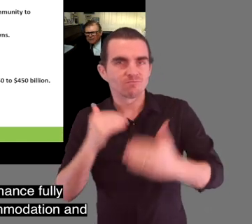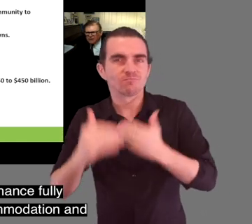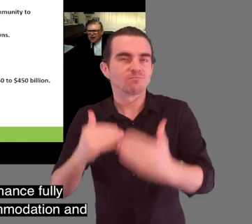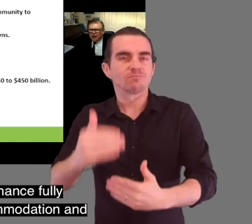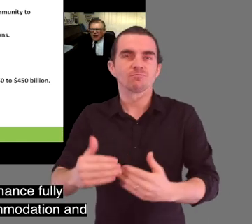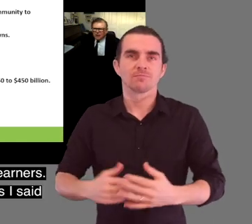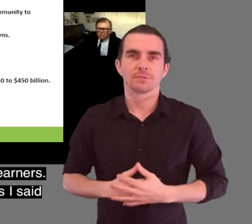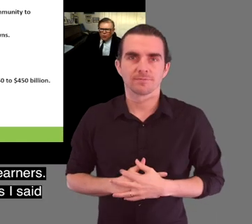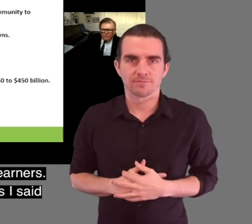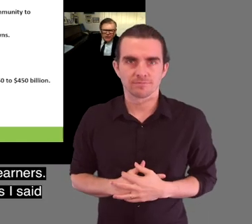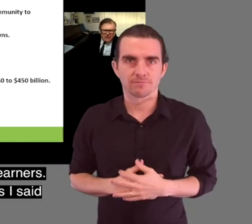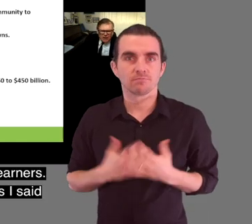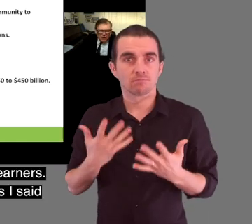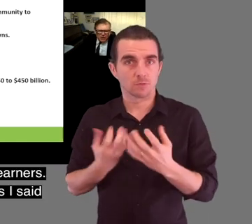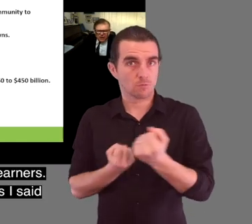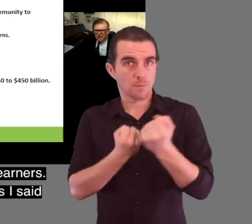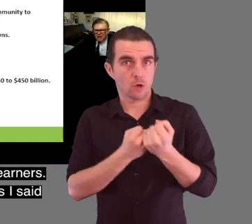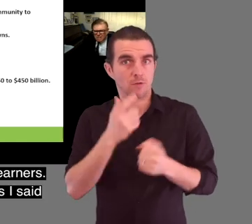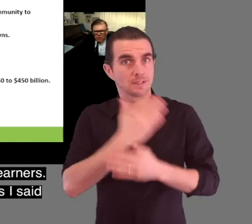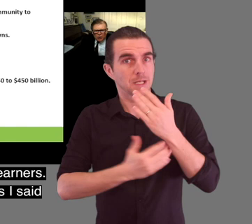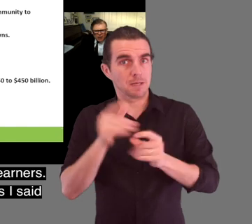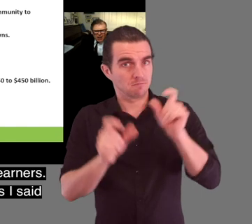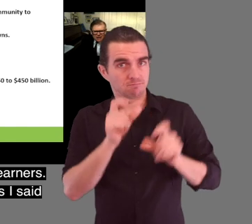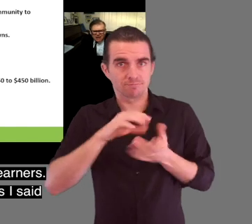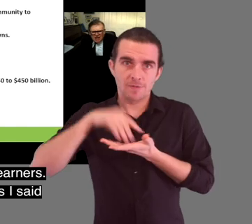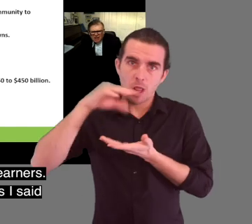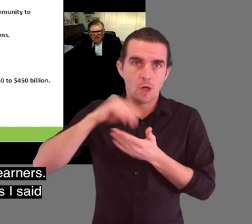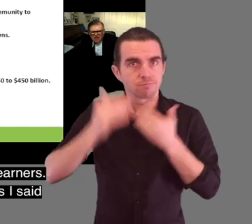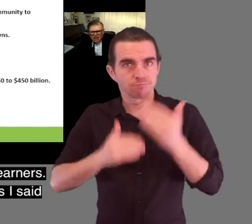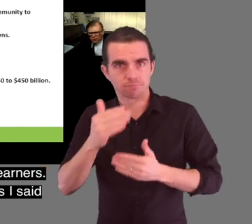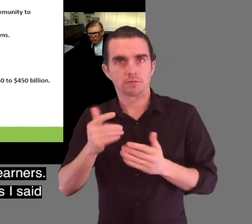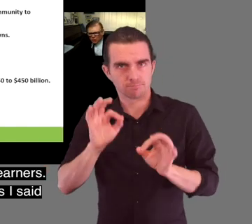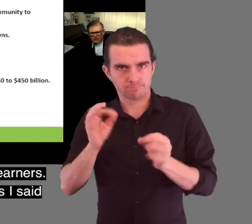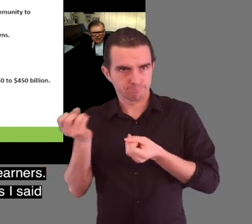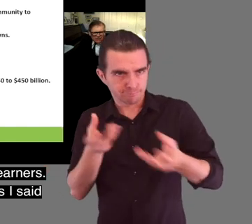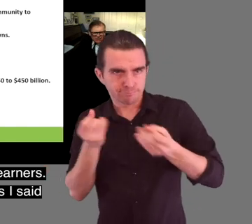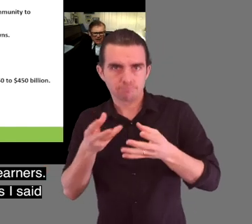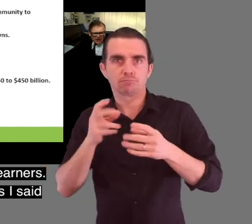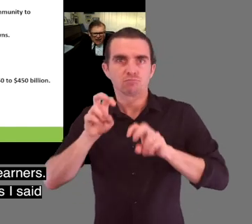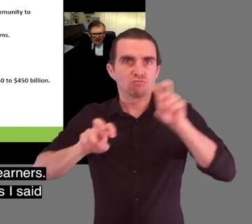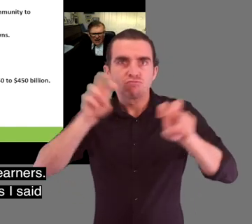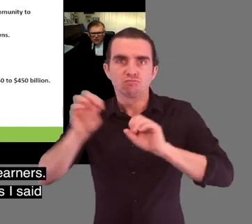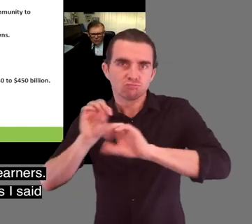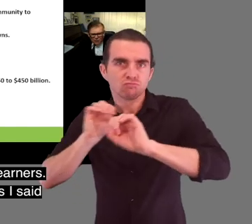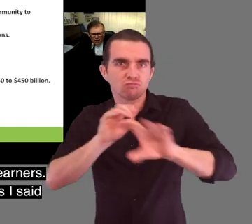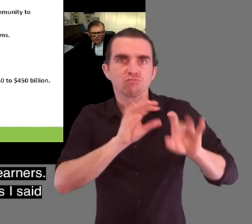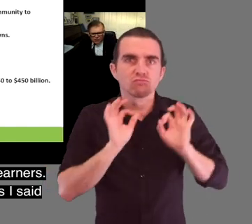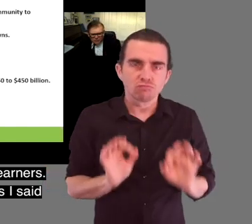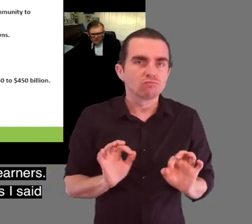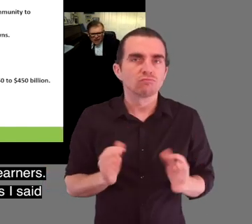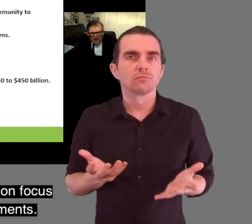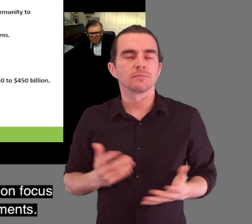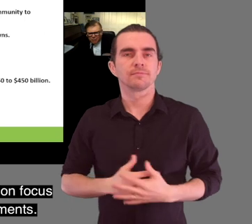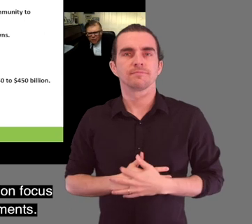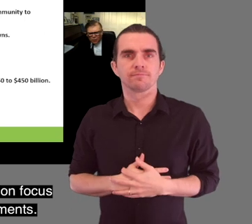for and support for disabled learners, mobilize resources, as I've said, and cancel loans, as